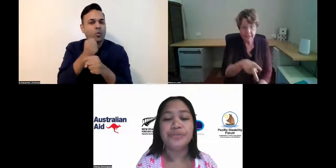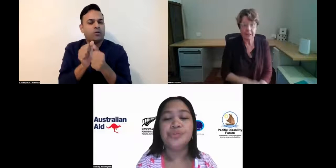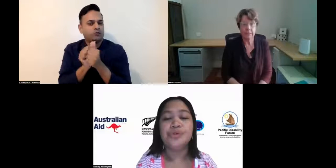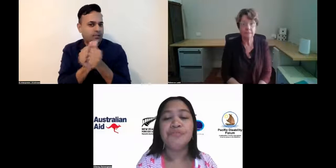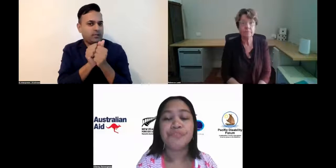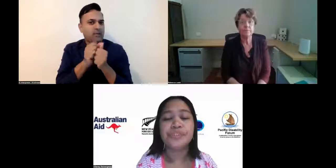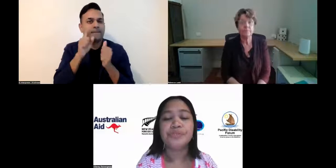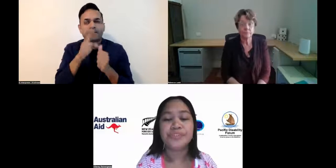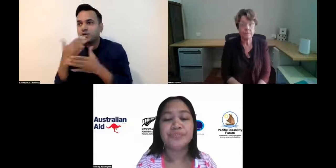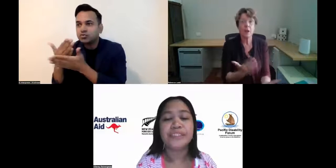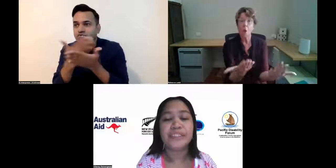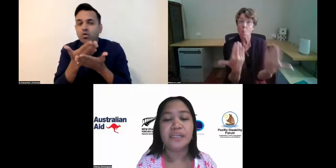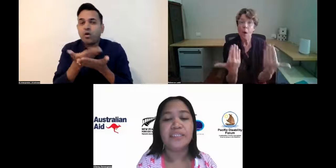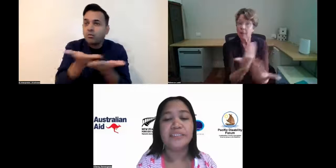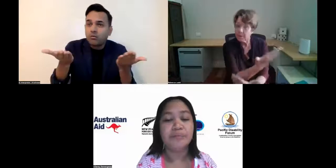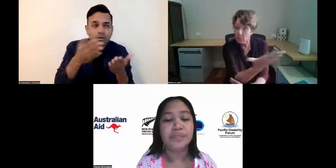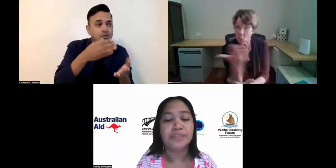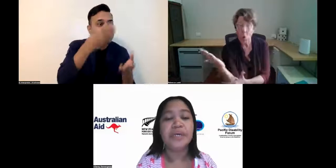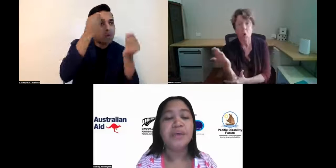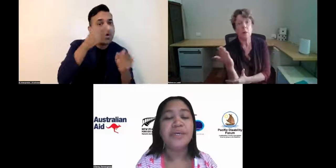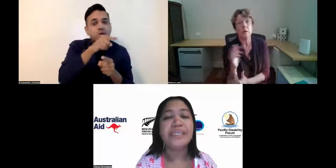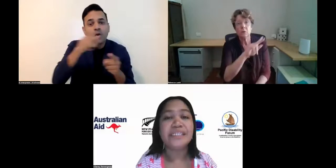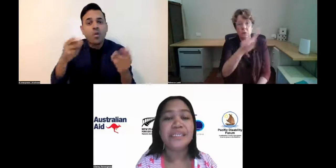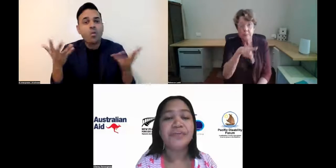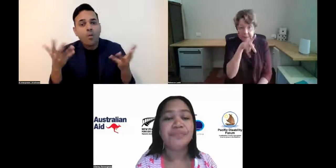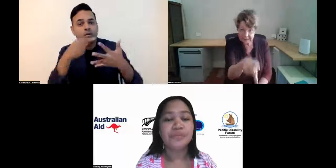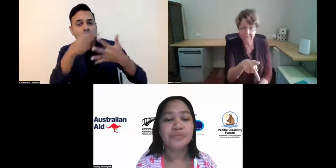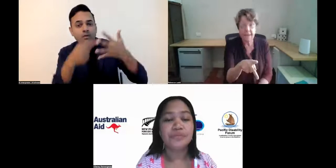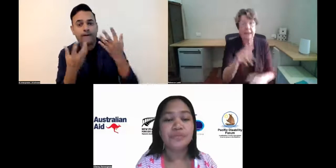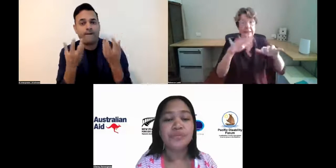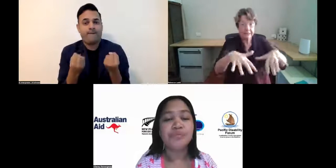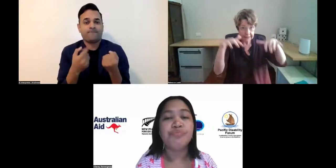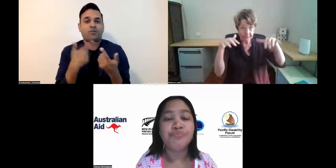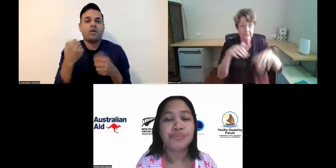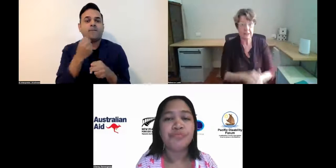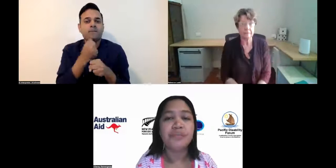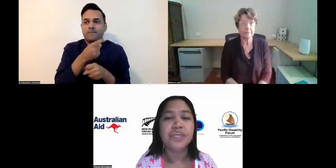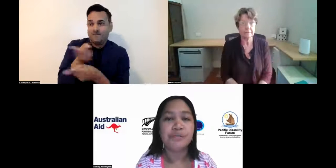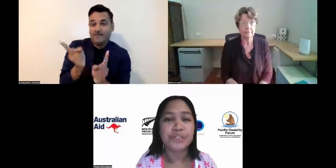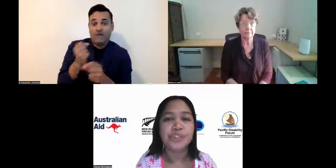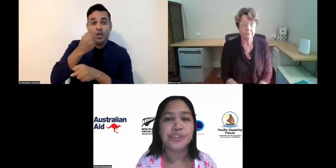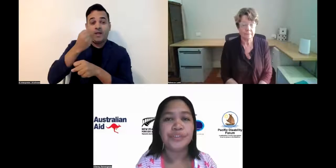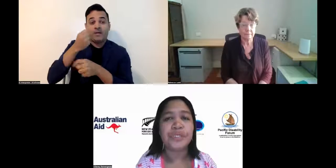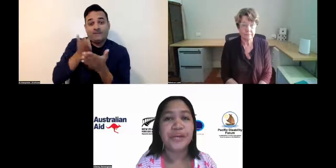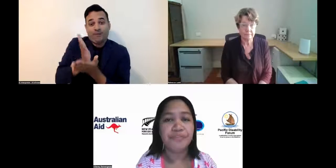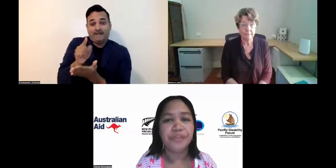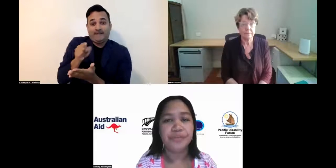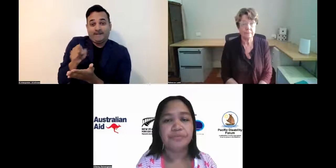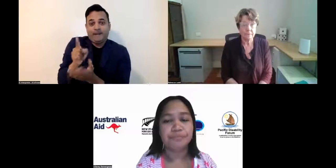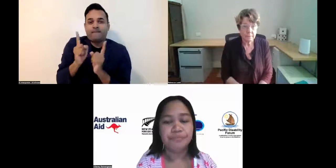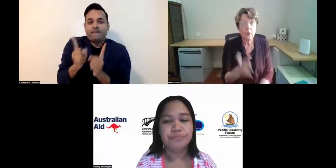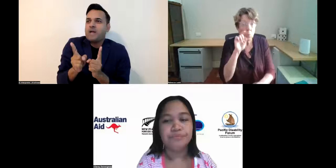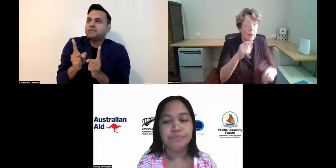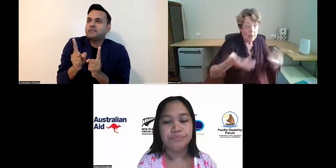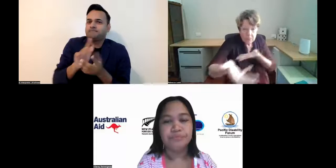welcome you to our first Pacific Satellite Summit. May it lead to fruitful deliberations. I thank